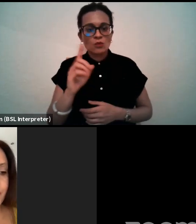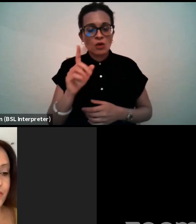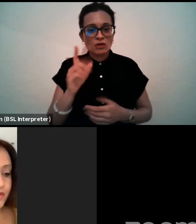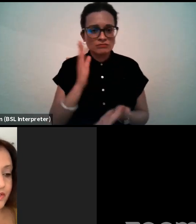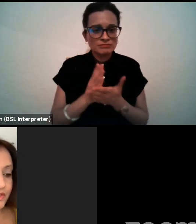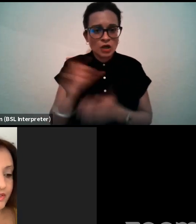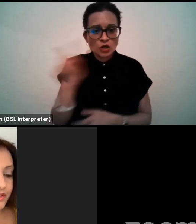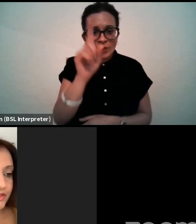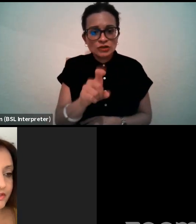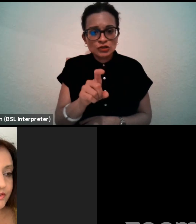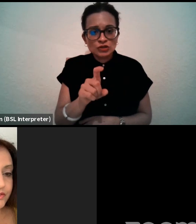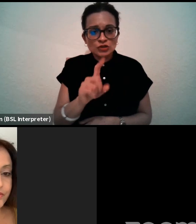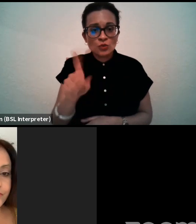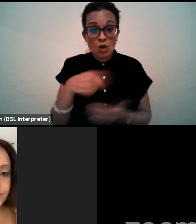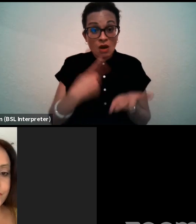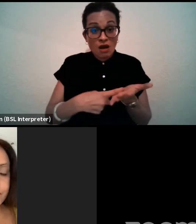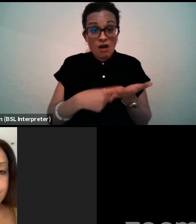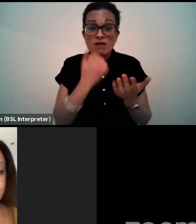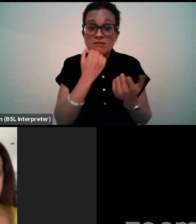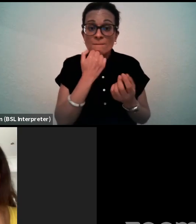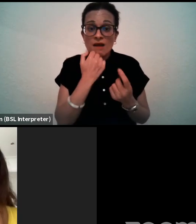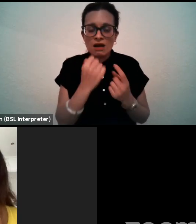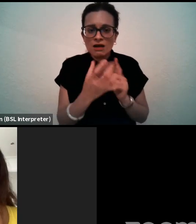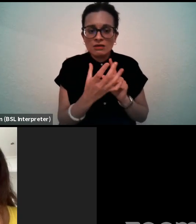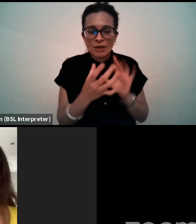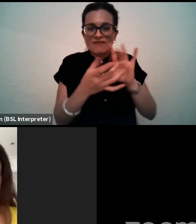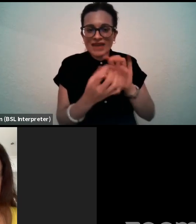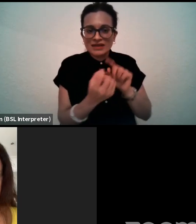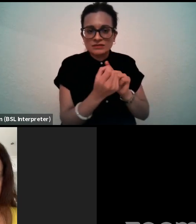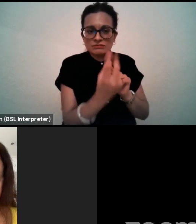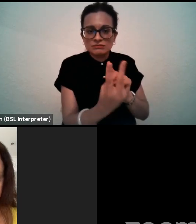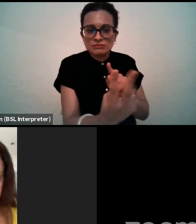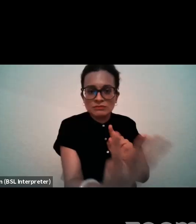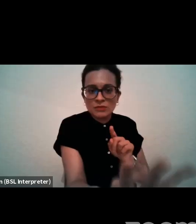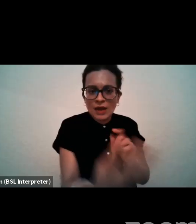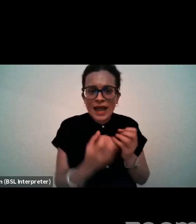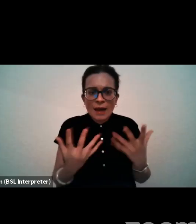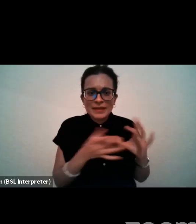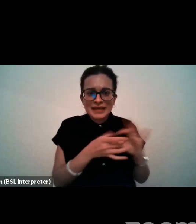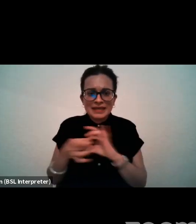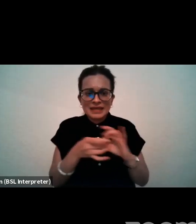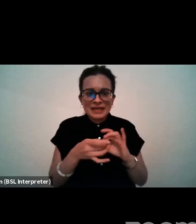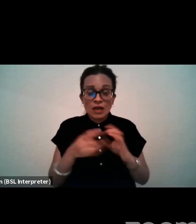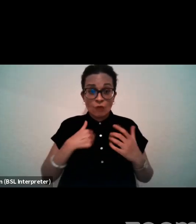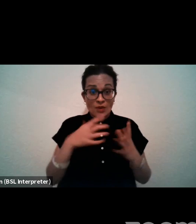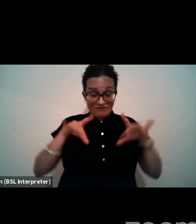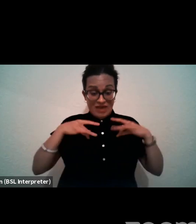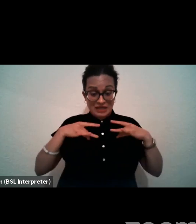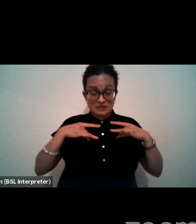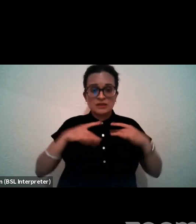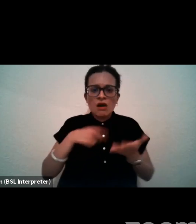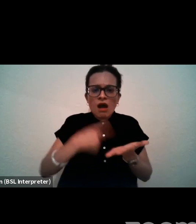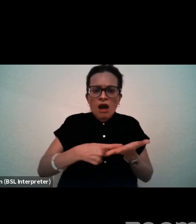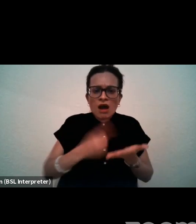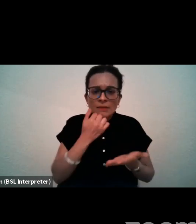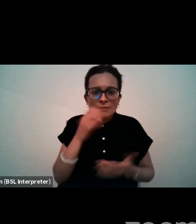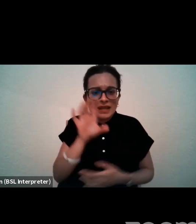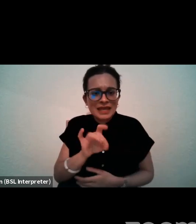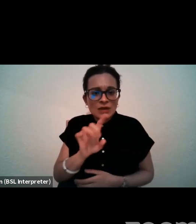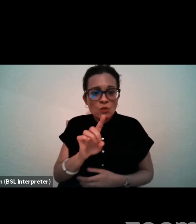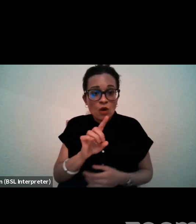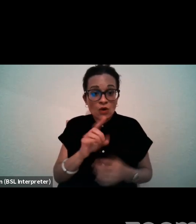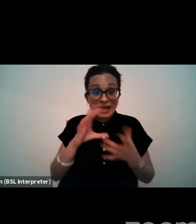have to do is the R number. The R number, the government says, is the relationship between the people that get infected, but the R number is also to do with